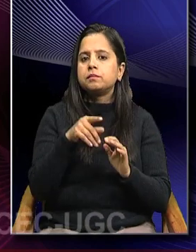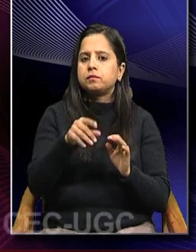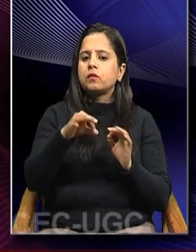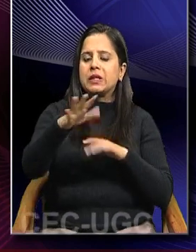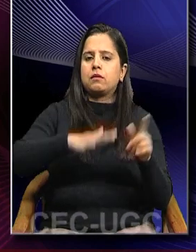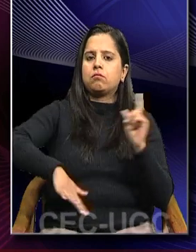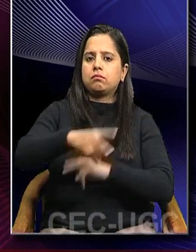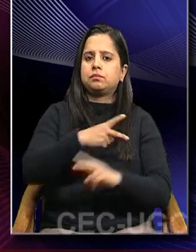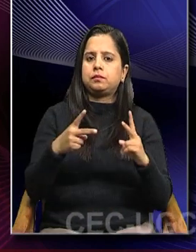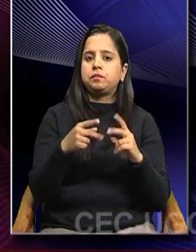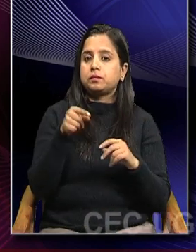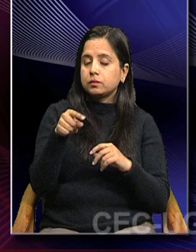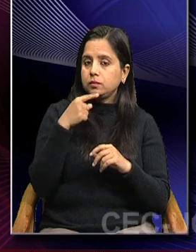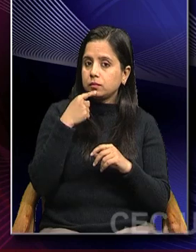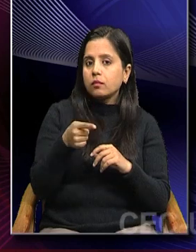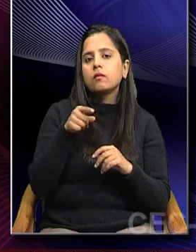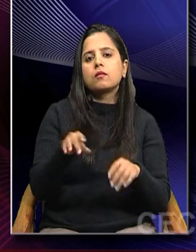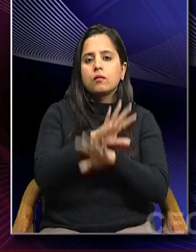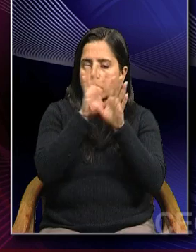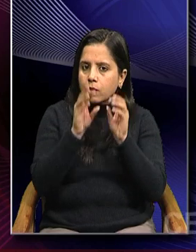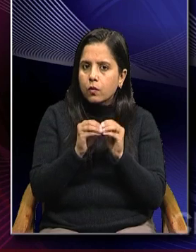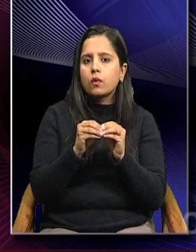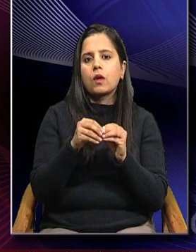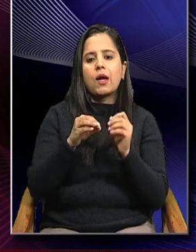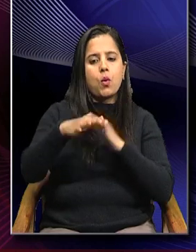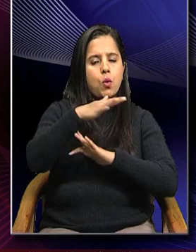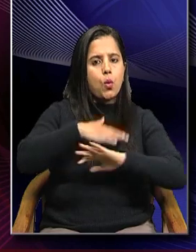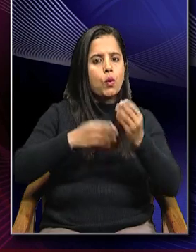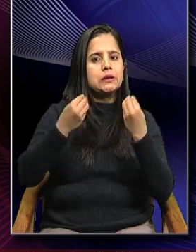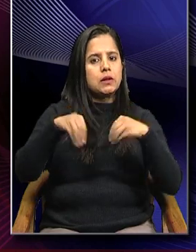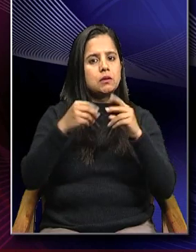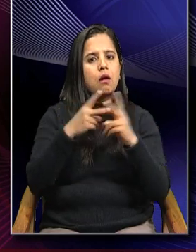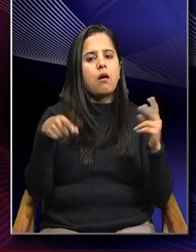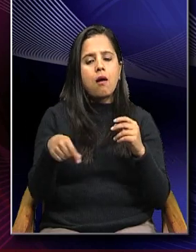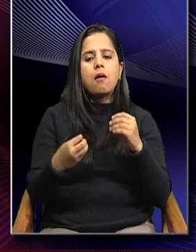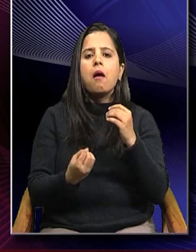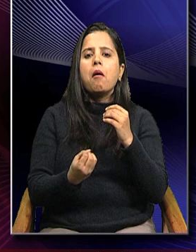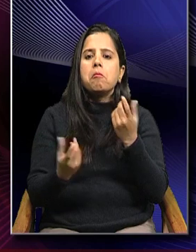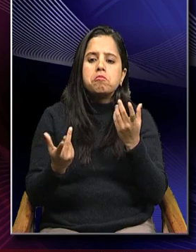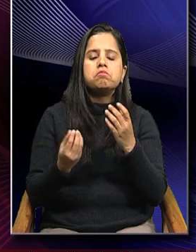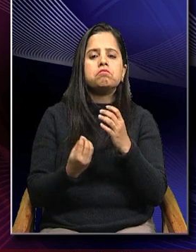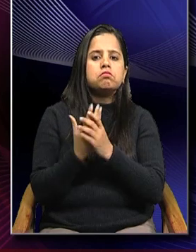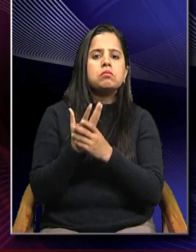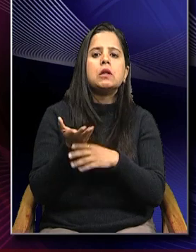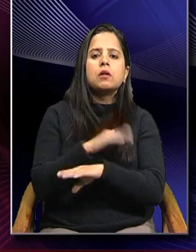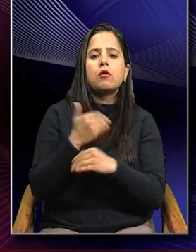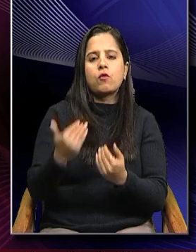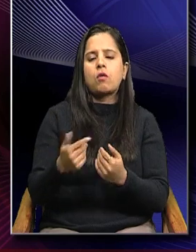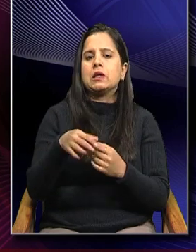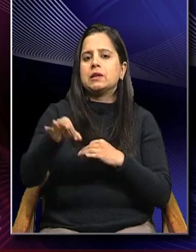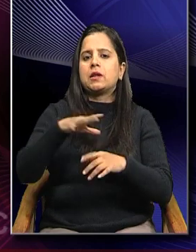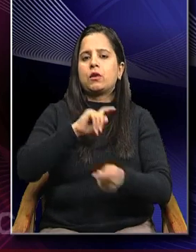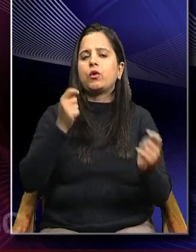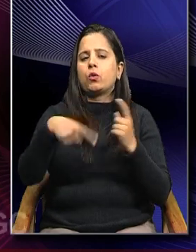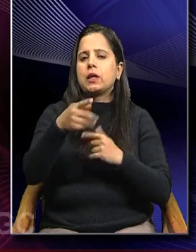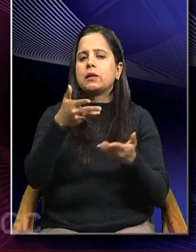cities, and that is why this entire organized retailing has emerged because of this increased urbanization. I would discuss with